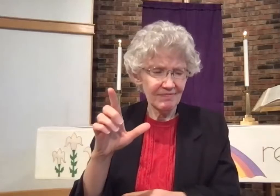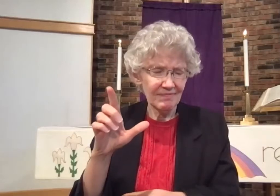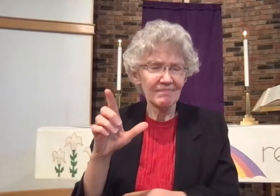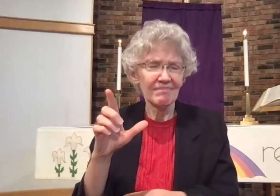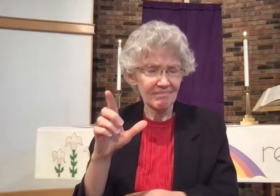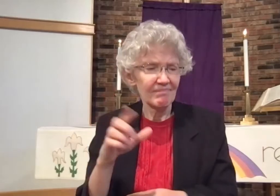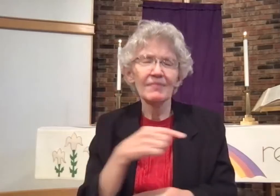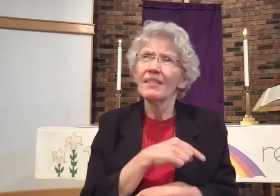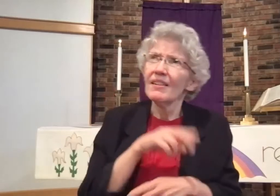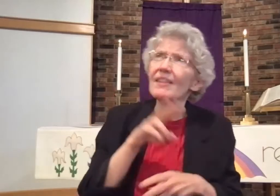Some were born Jews,